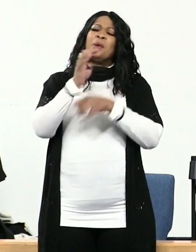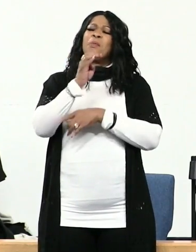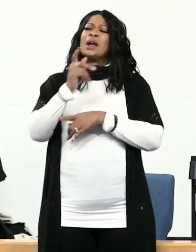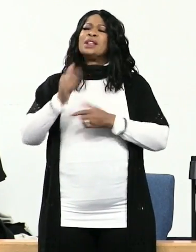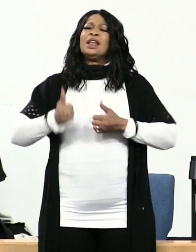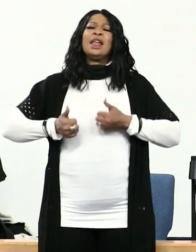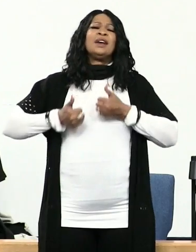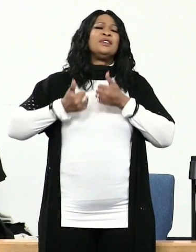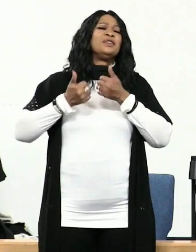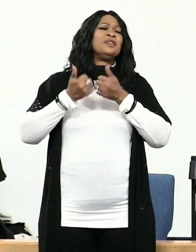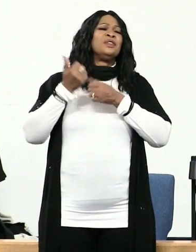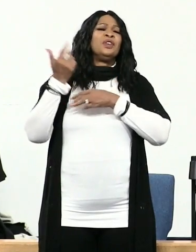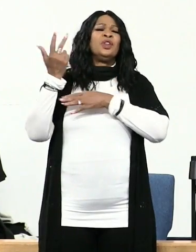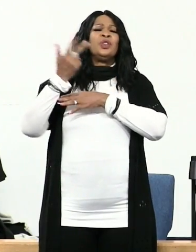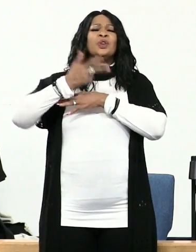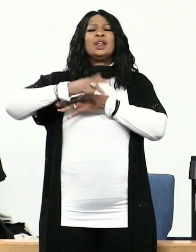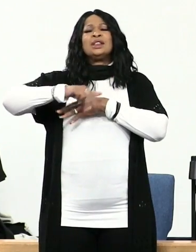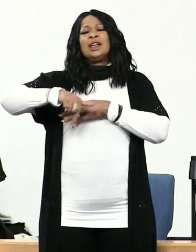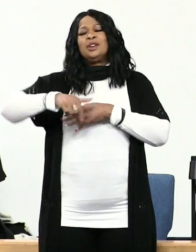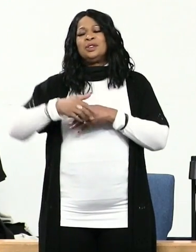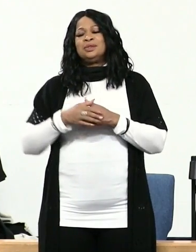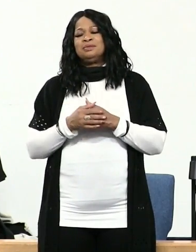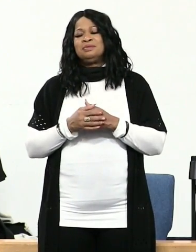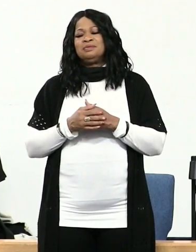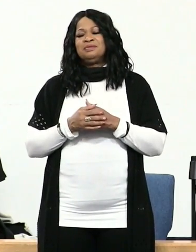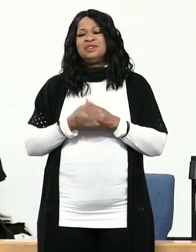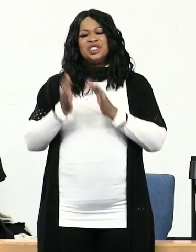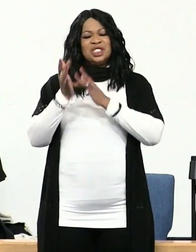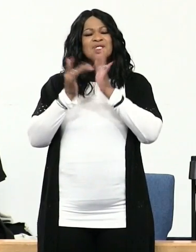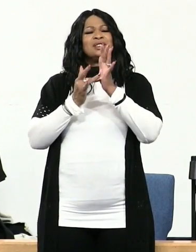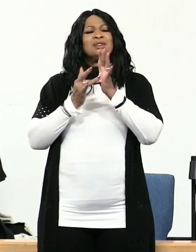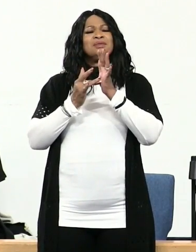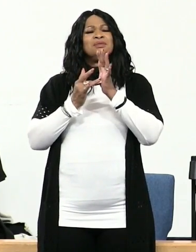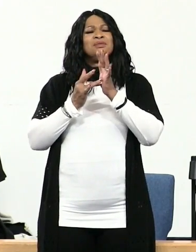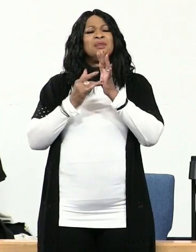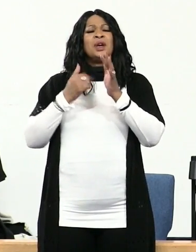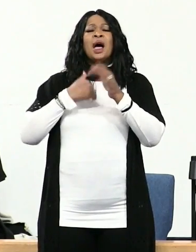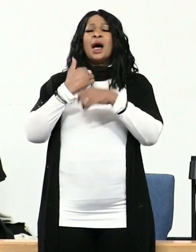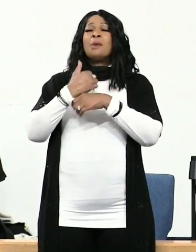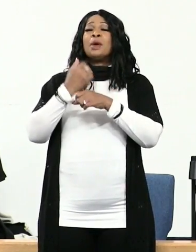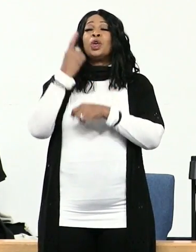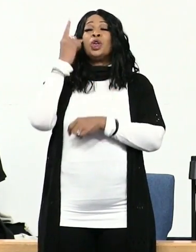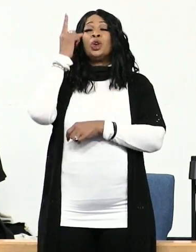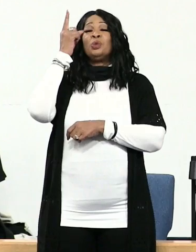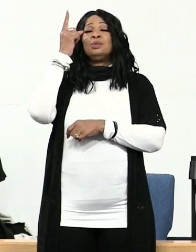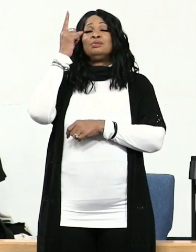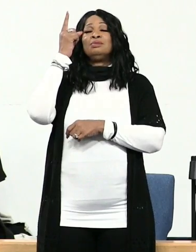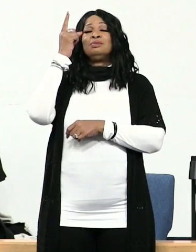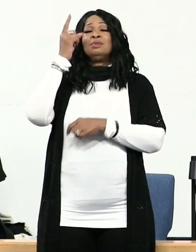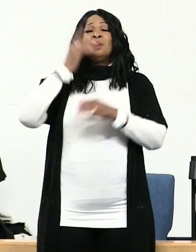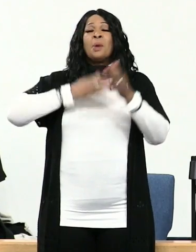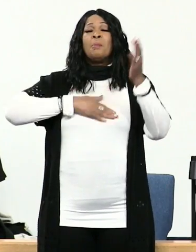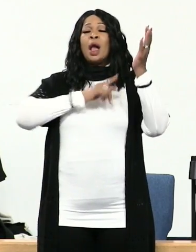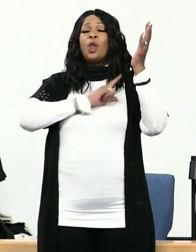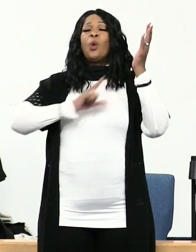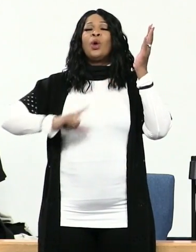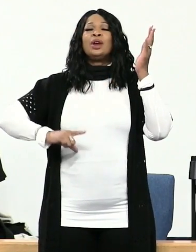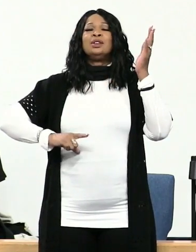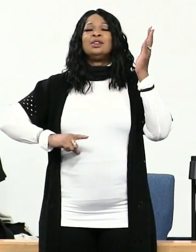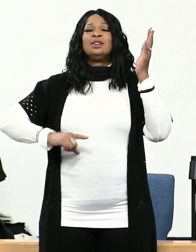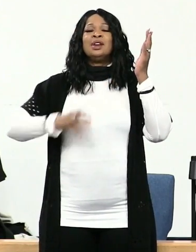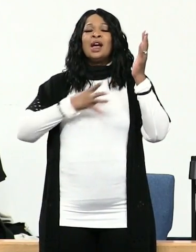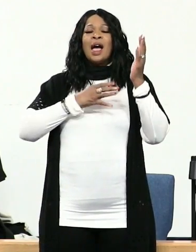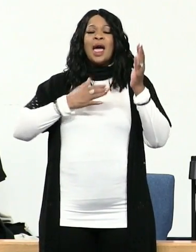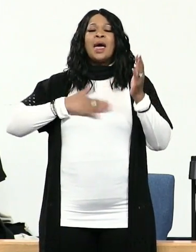he came back to life 3 days later. Jesus, I make you my